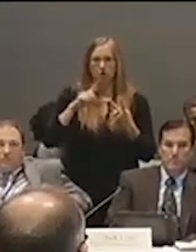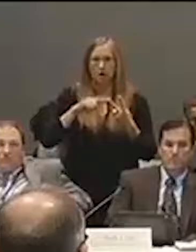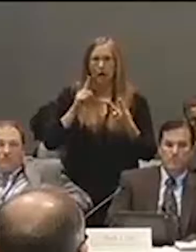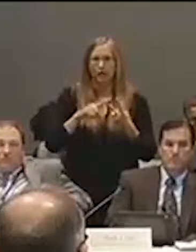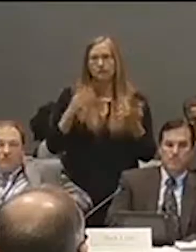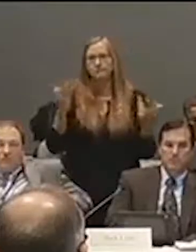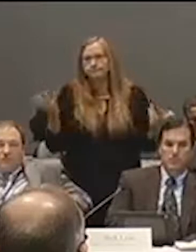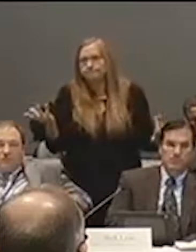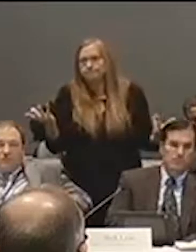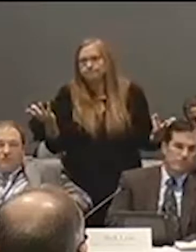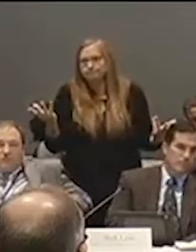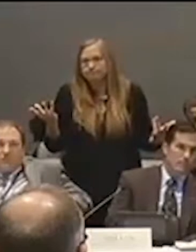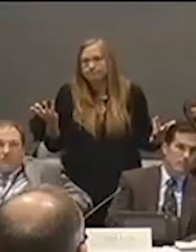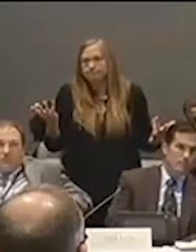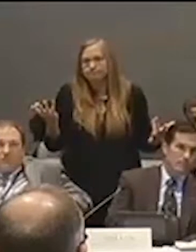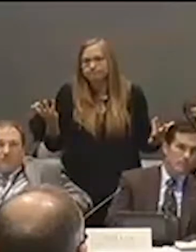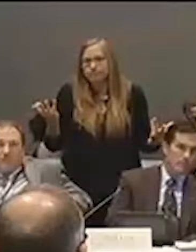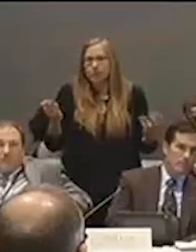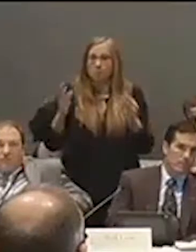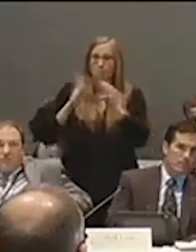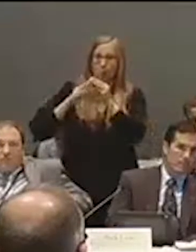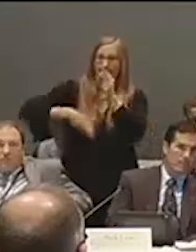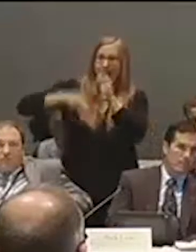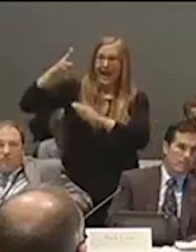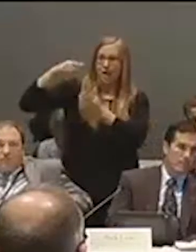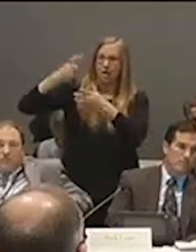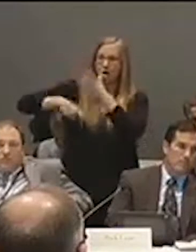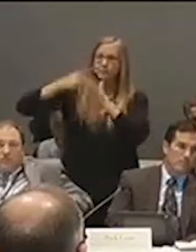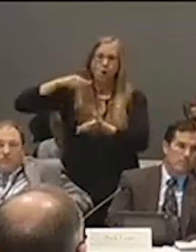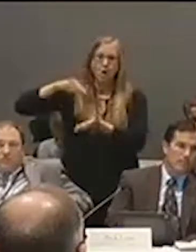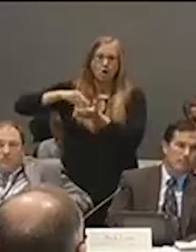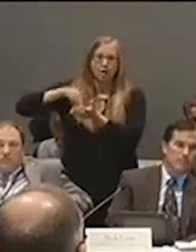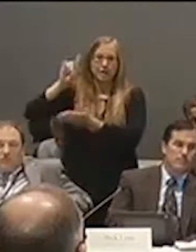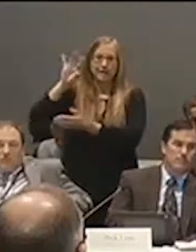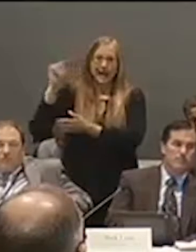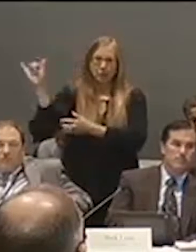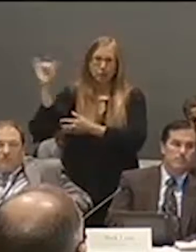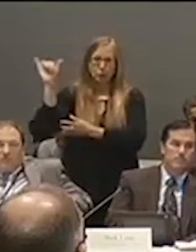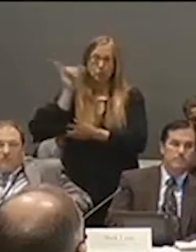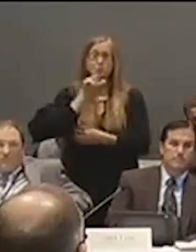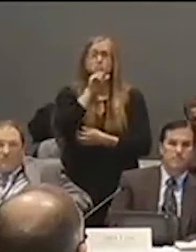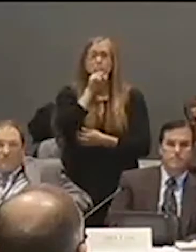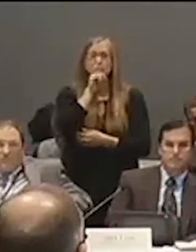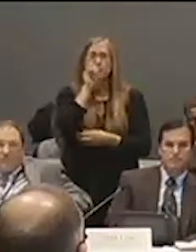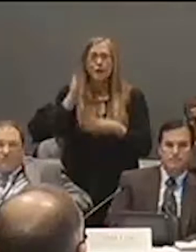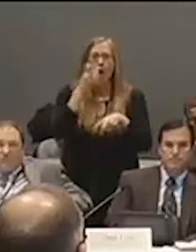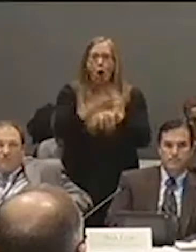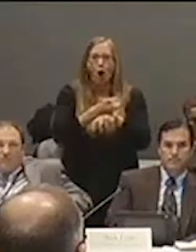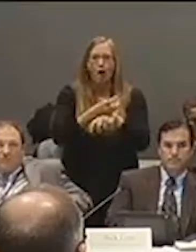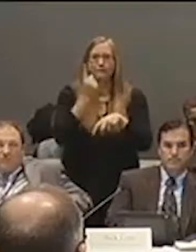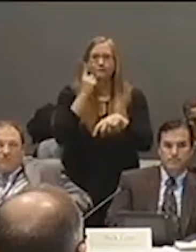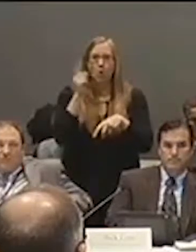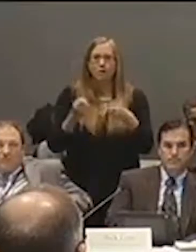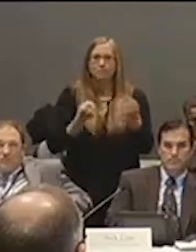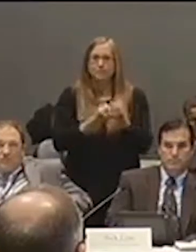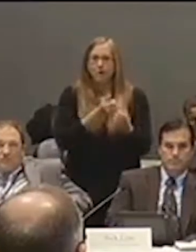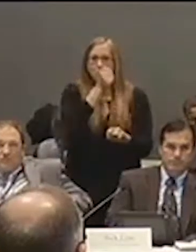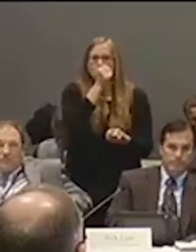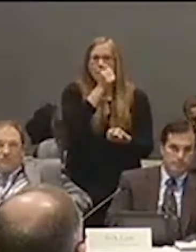expect to get, and probably higher debt costs as well. So it is very, very hard to make a case for that particular